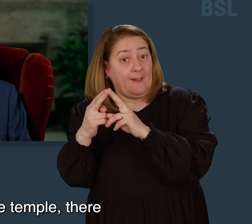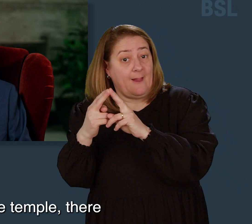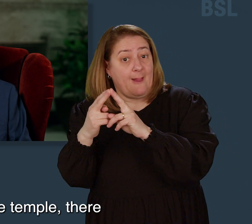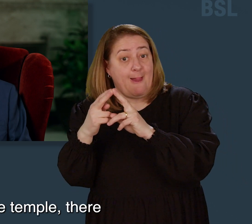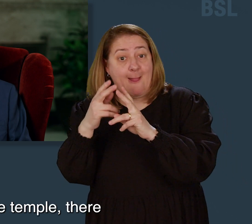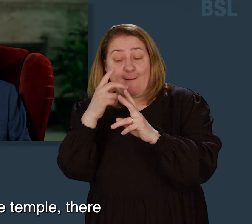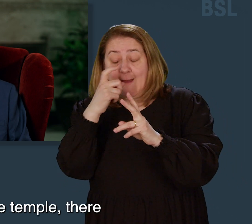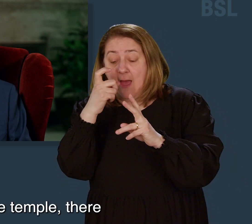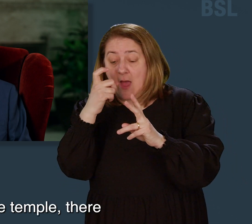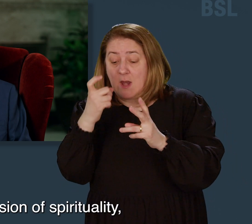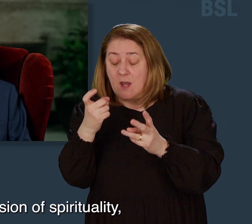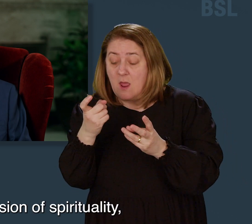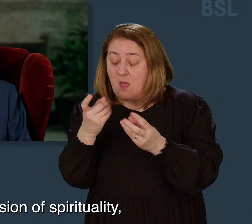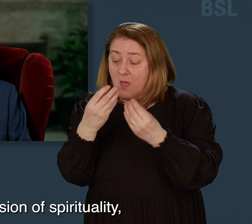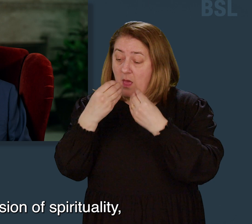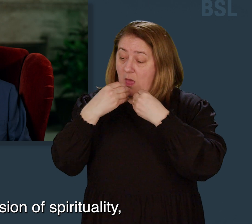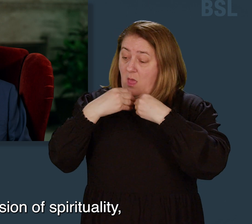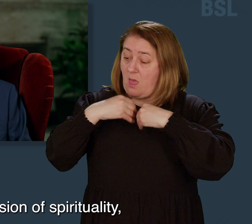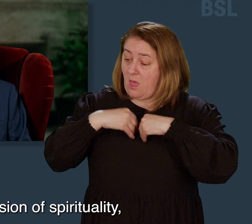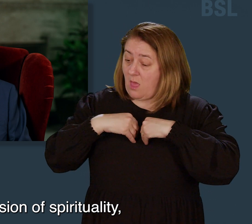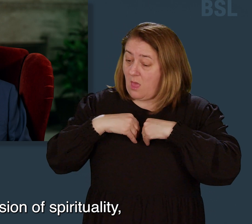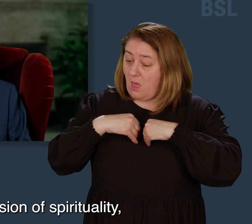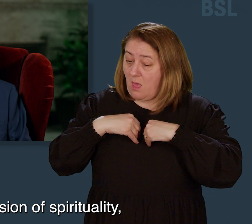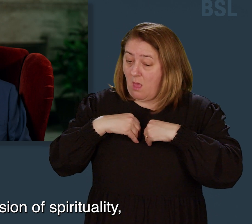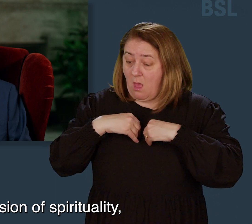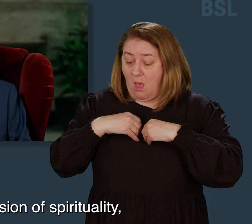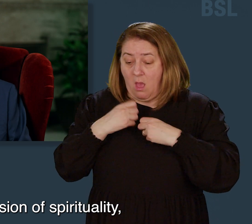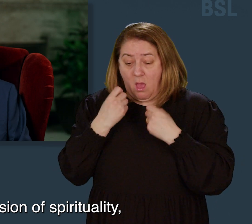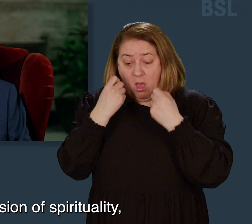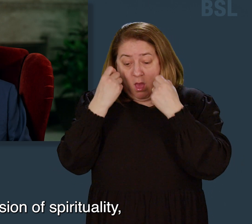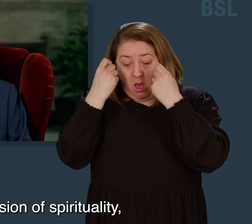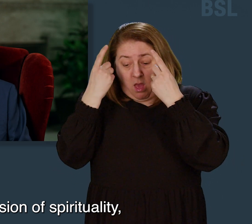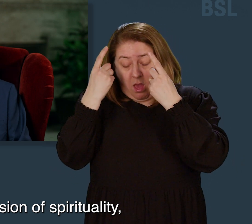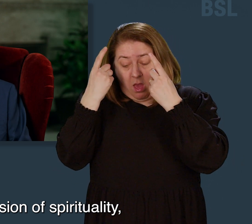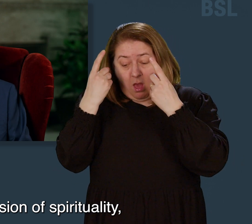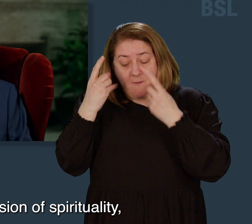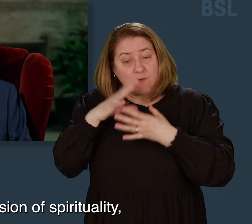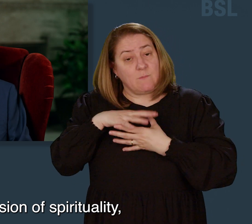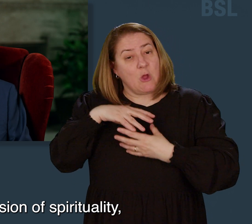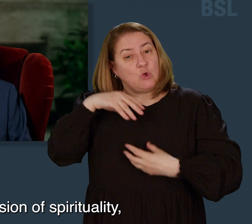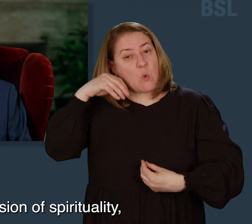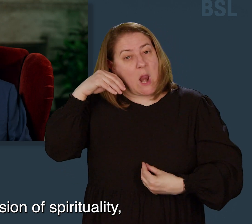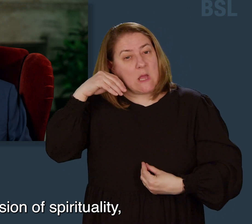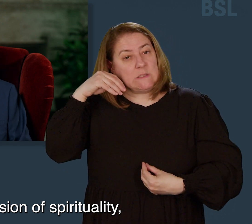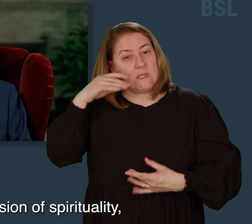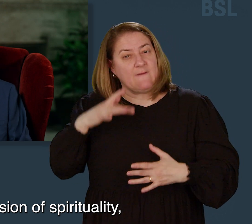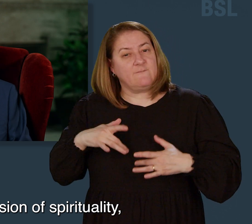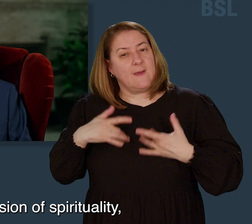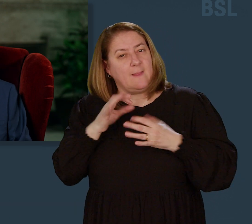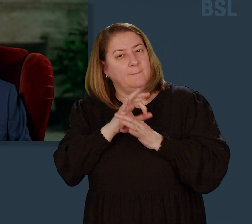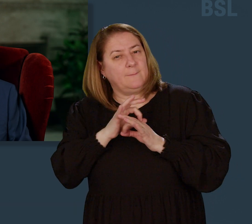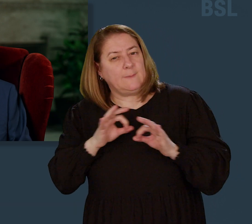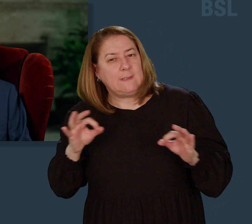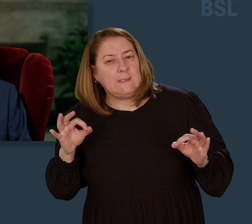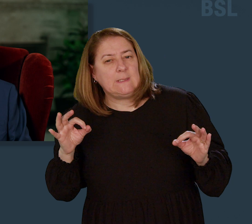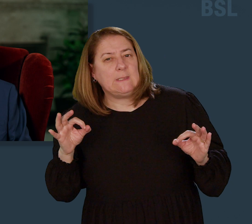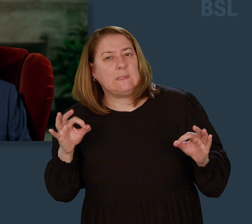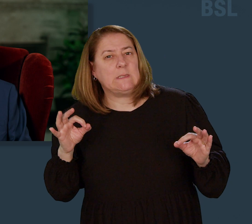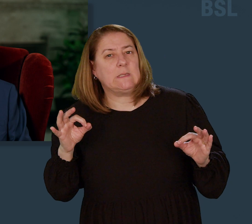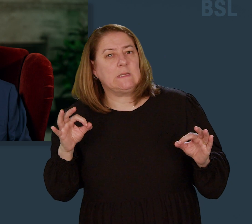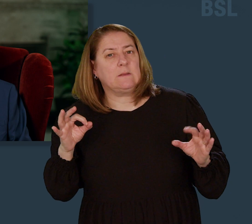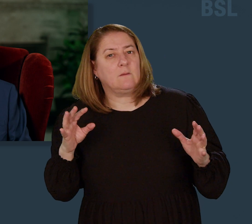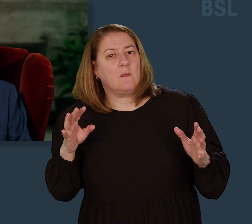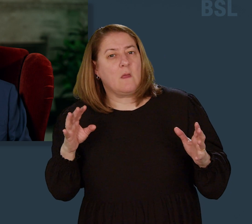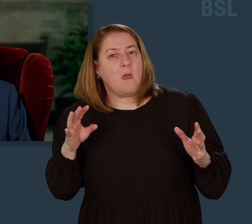temple, there can come to us a dimension of spirituality, a feeling of